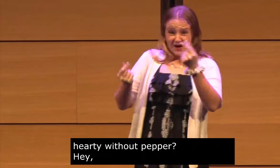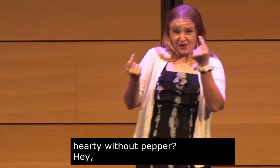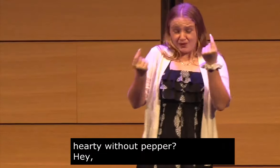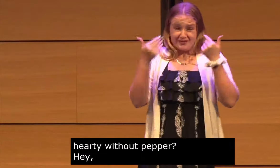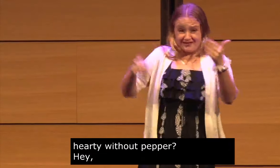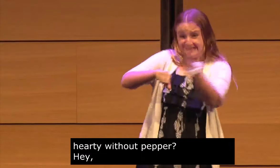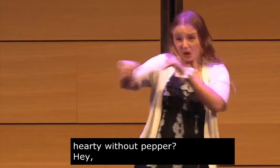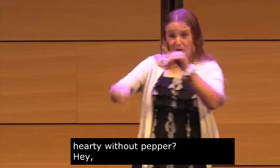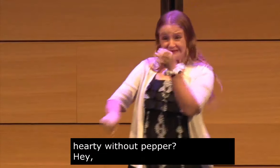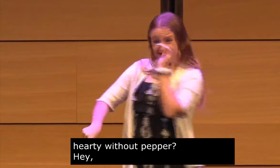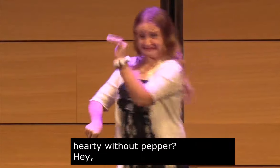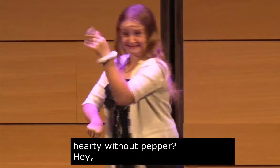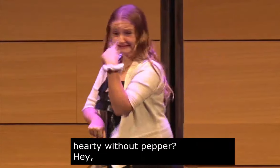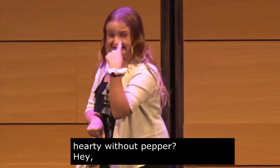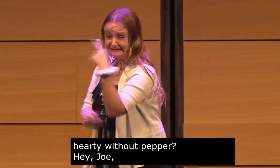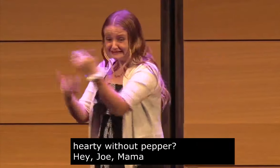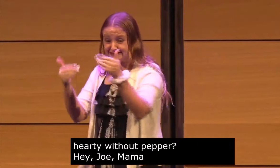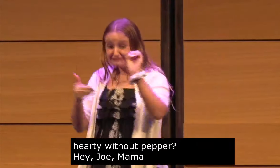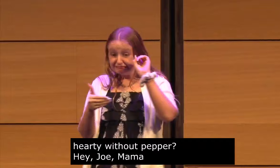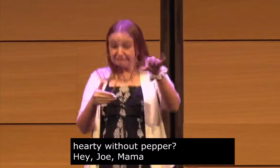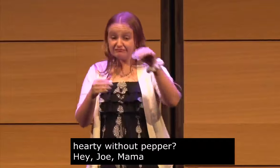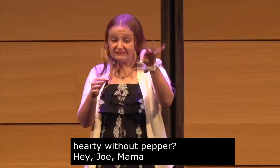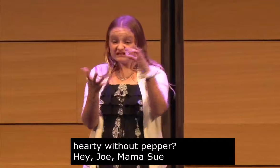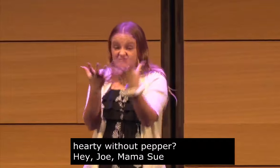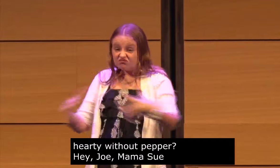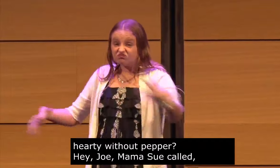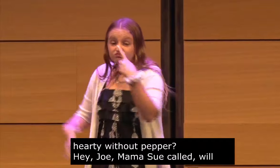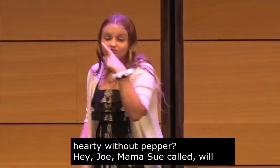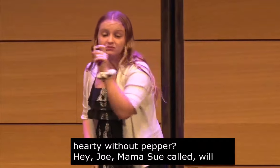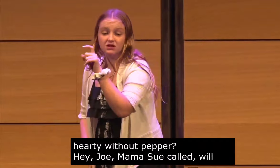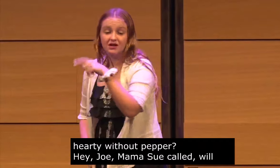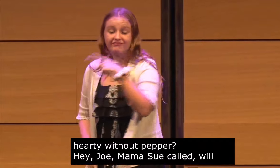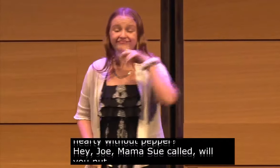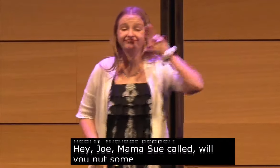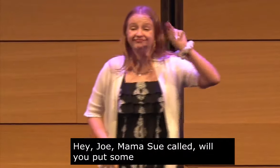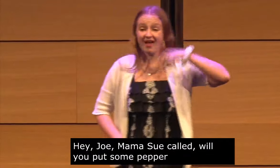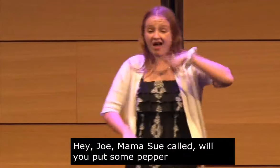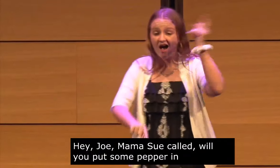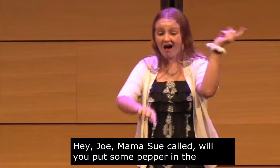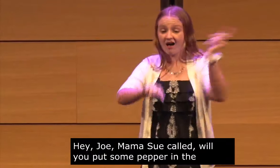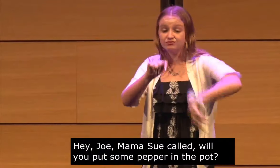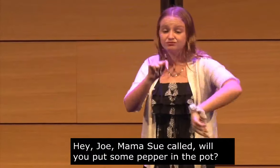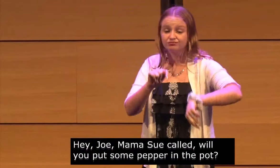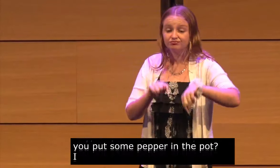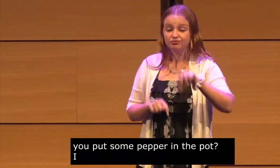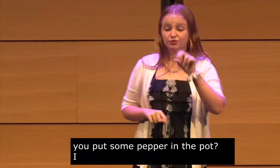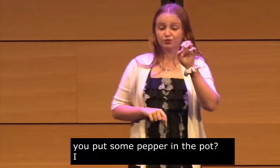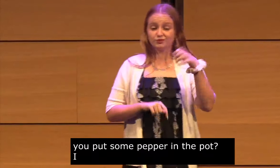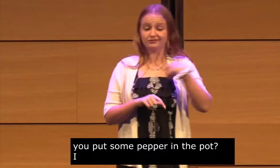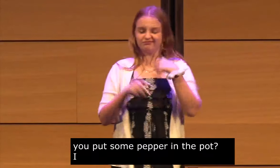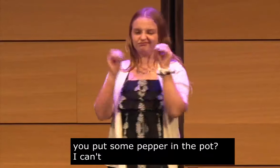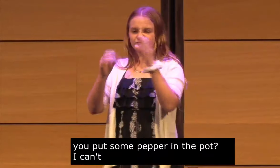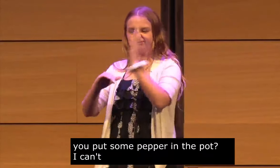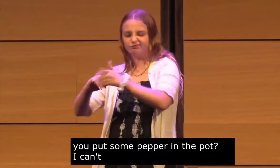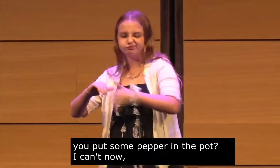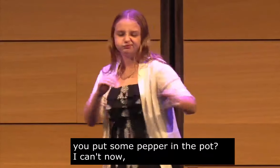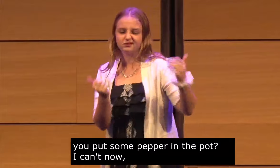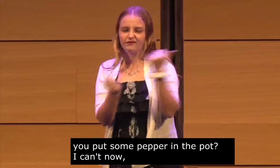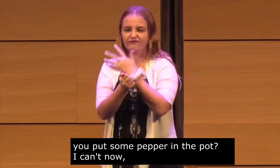"Hey, Joe," Mama Sue called, "will you put some pepper in the pot?" "I can't now, Sue," called Joe from the